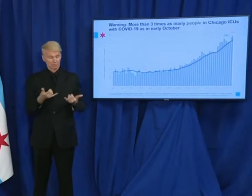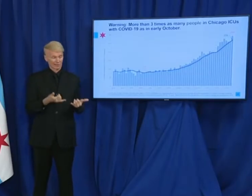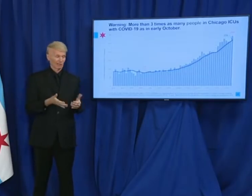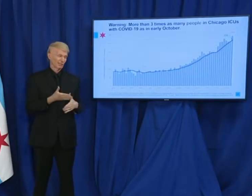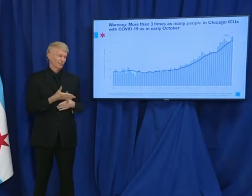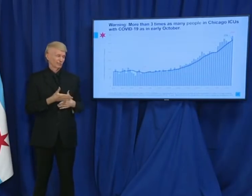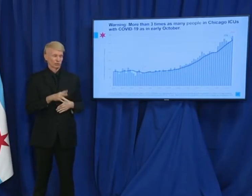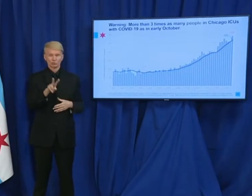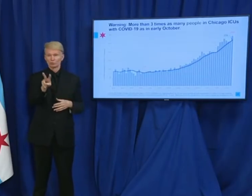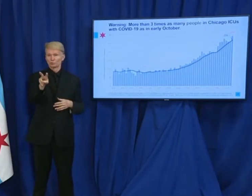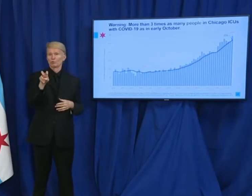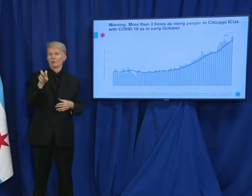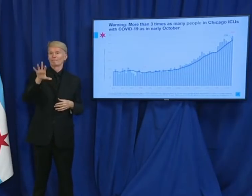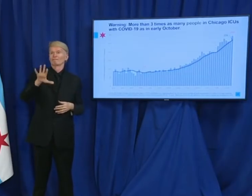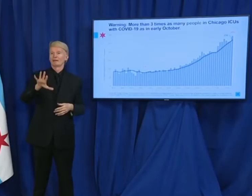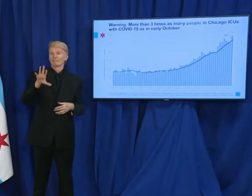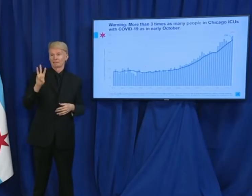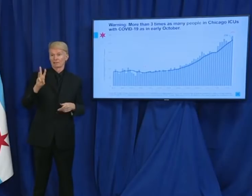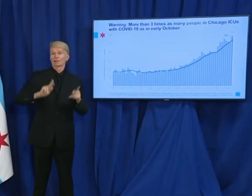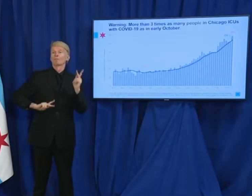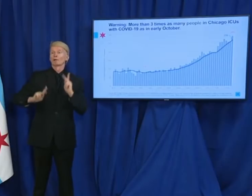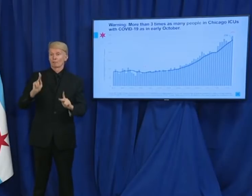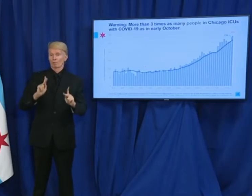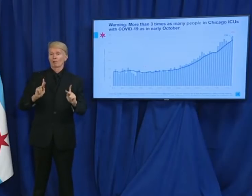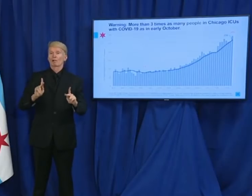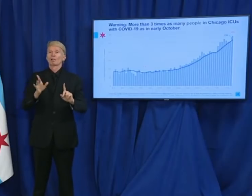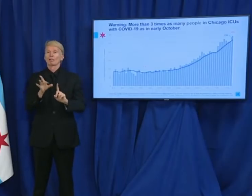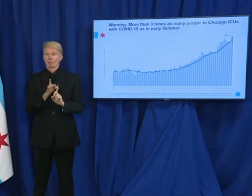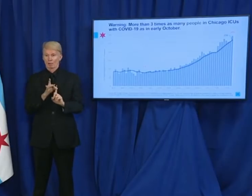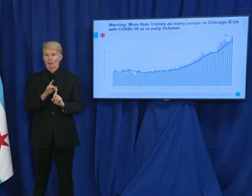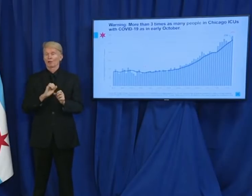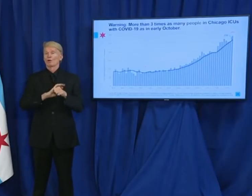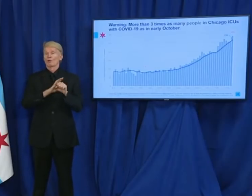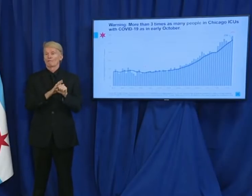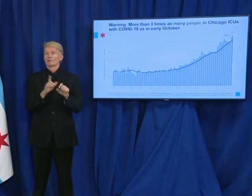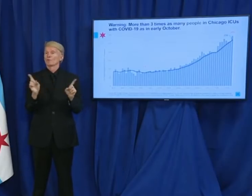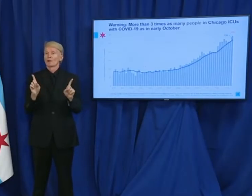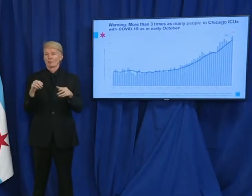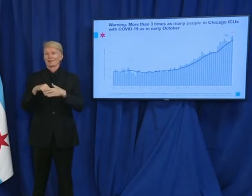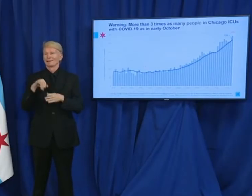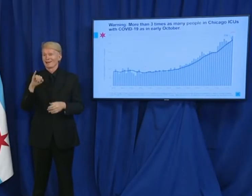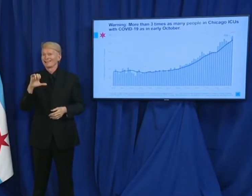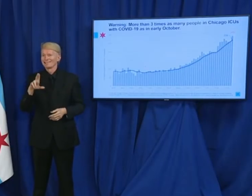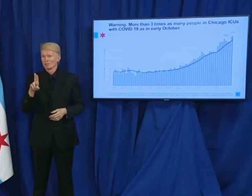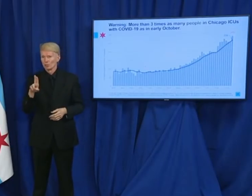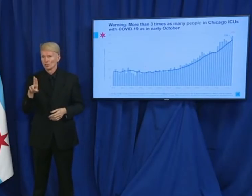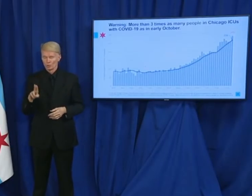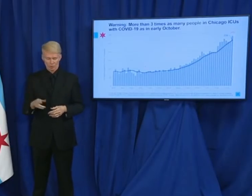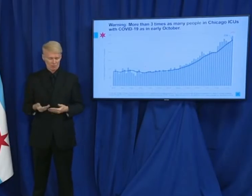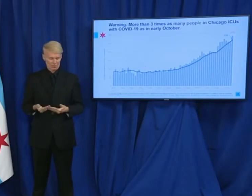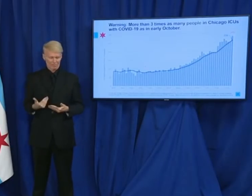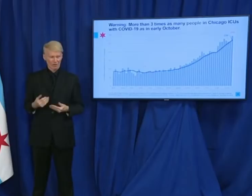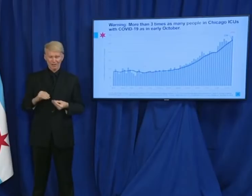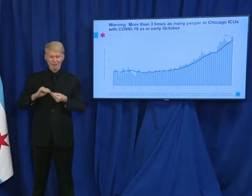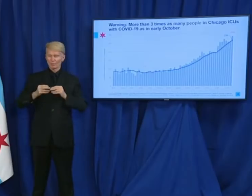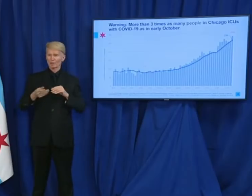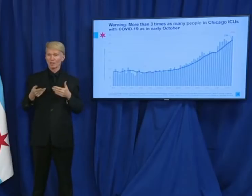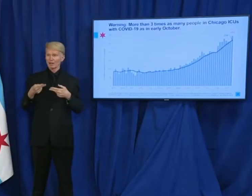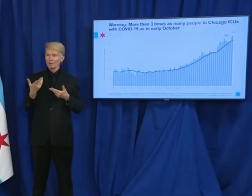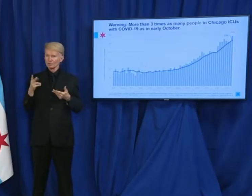averaging 256 people with COVID in Chicago ICUs, and our most recent number was